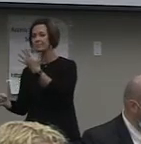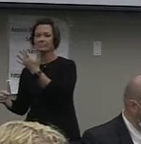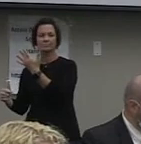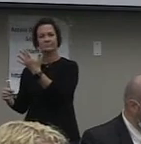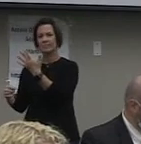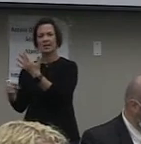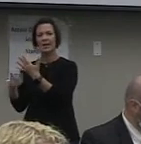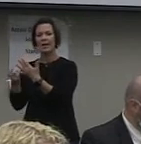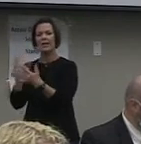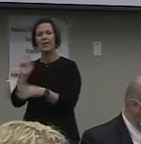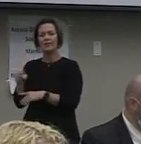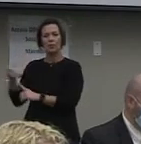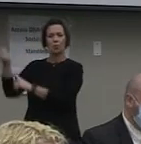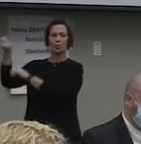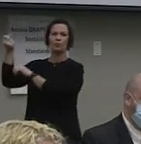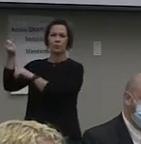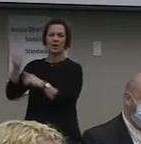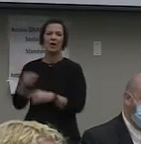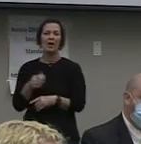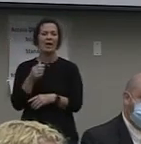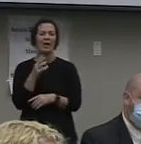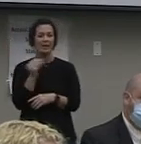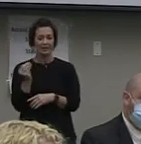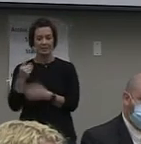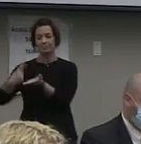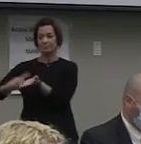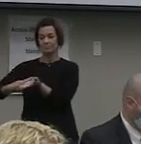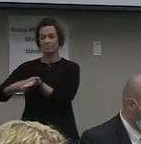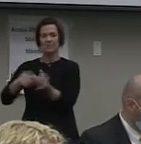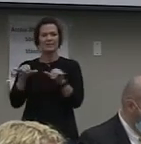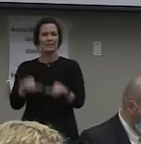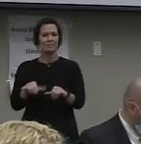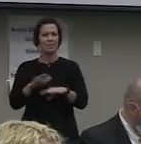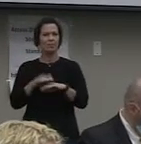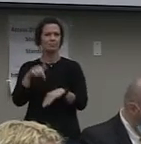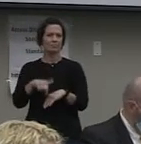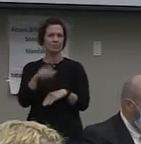interaction or discussion will occur between committee members and or the public.